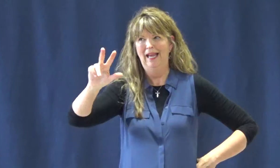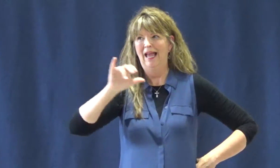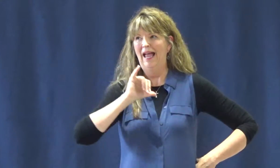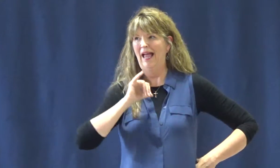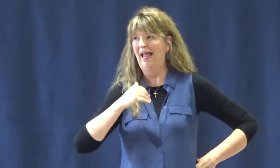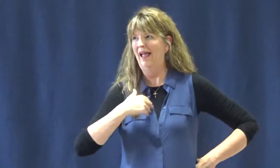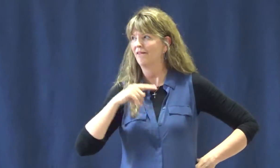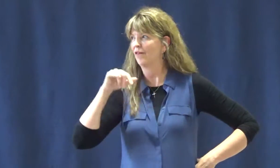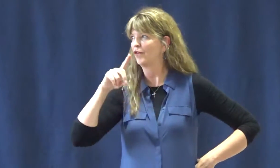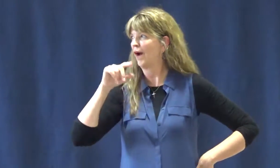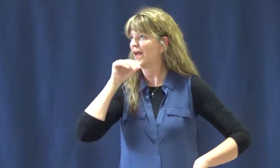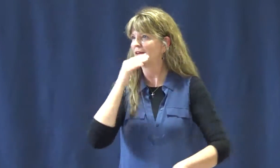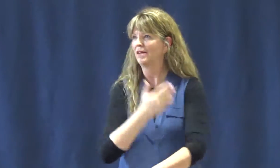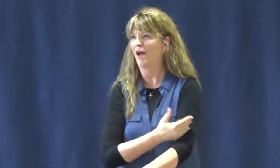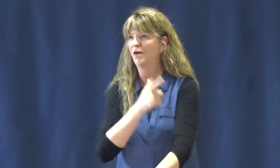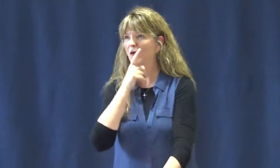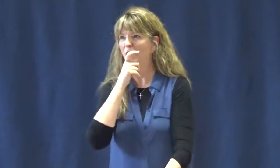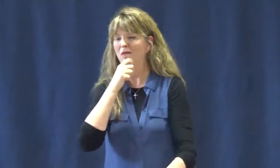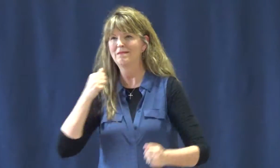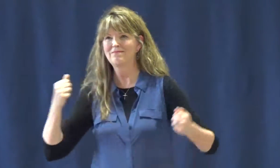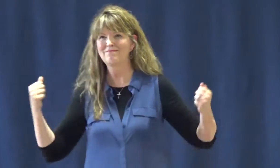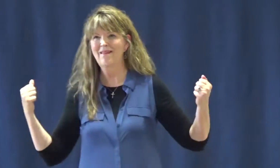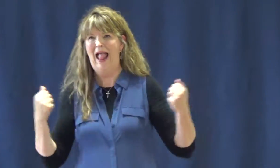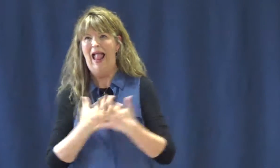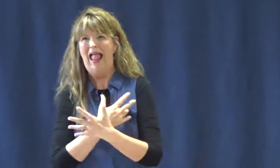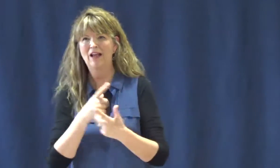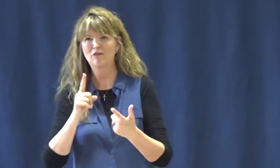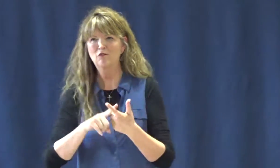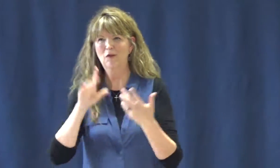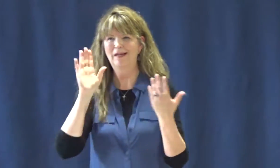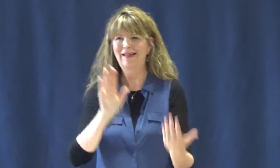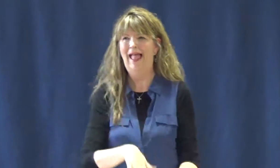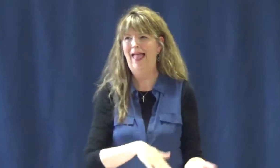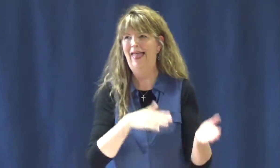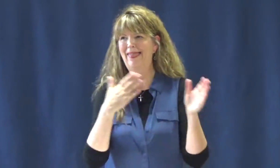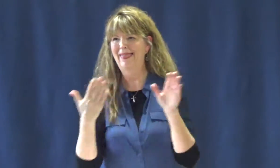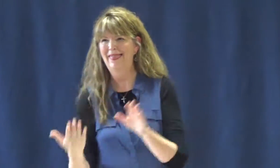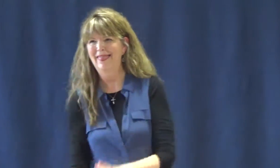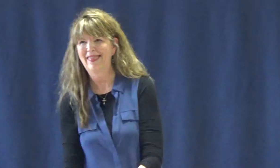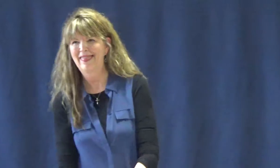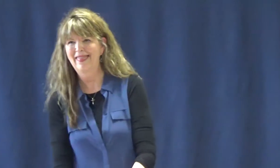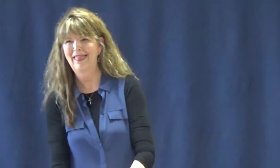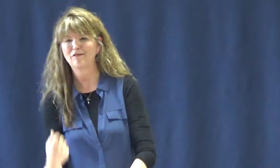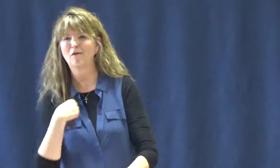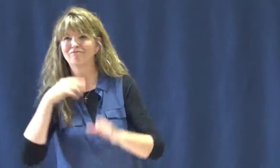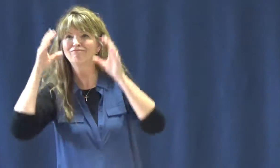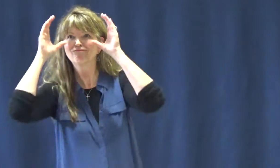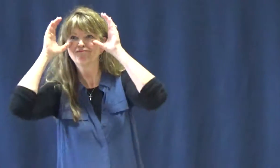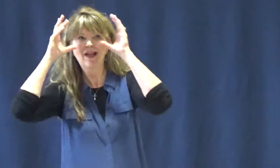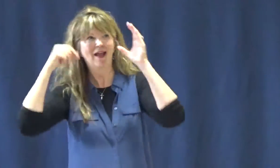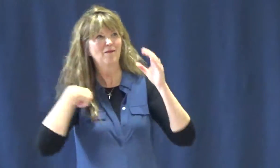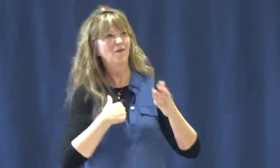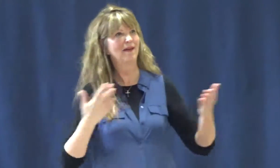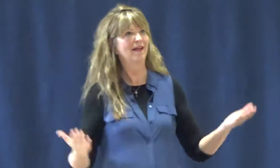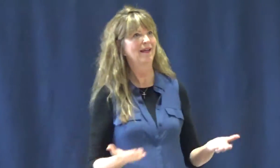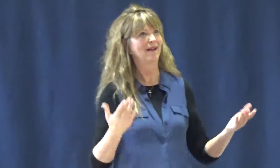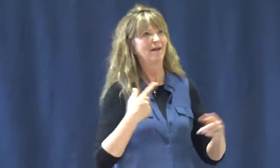at 12:30, and I was wide awake until 3. And I have a granddaughter who is scared to death of storms. So